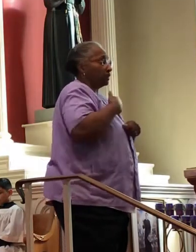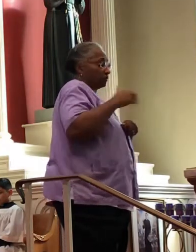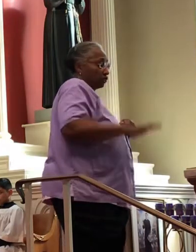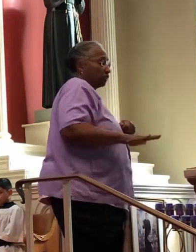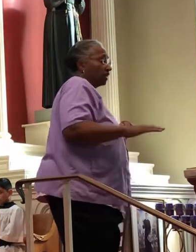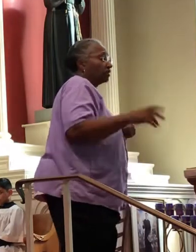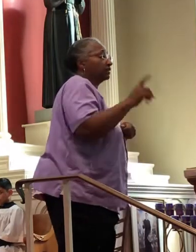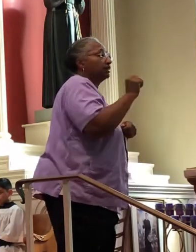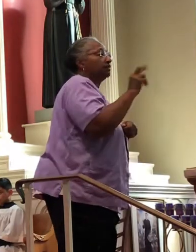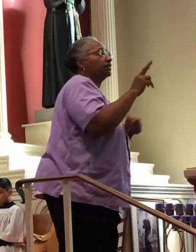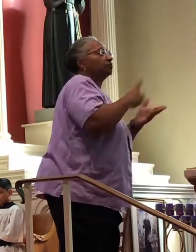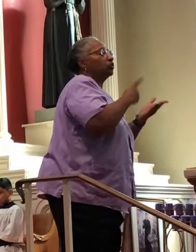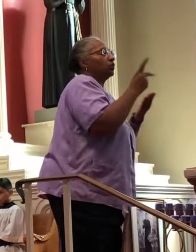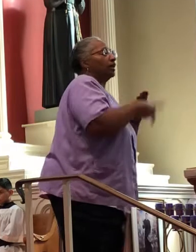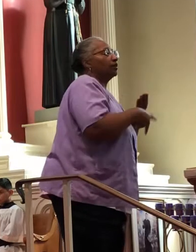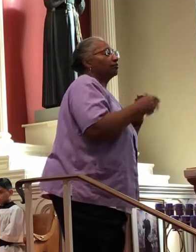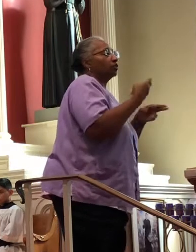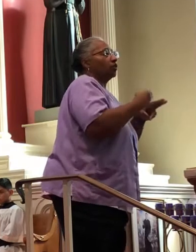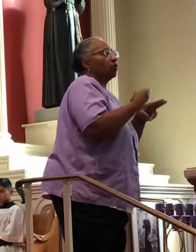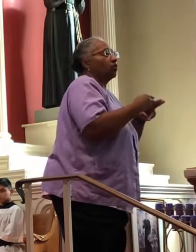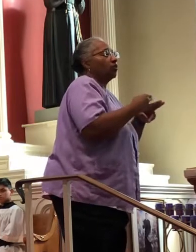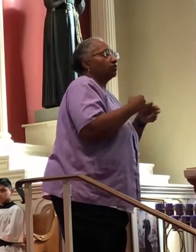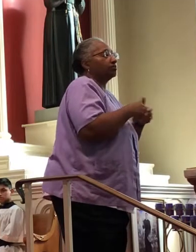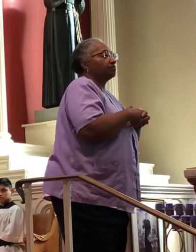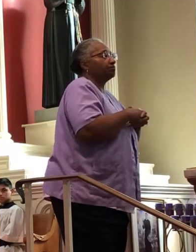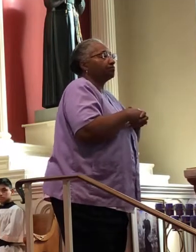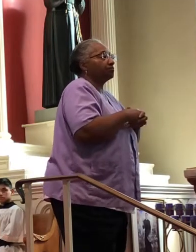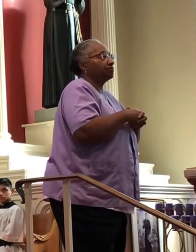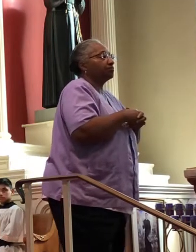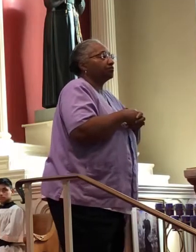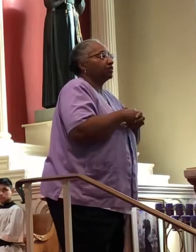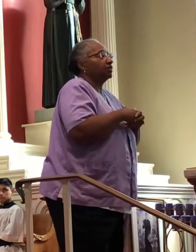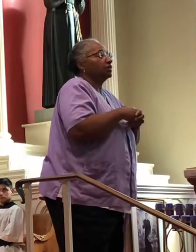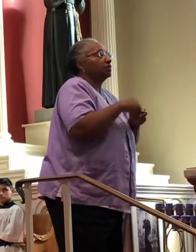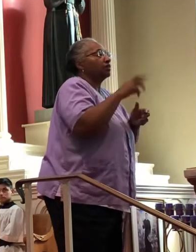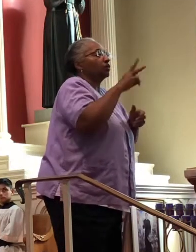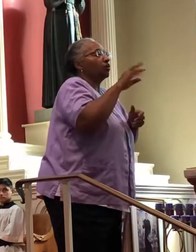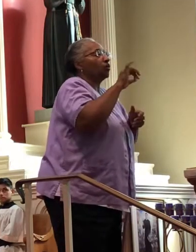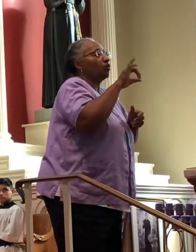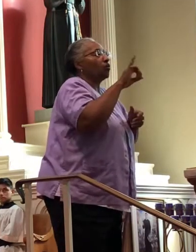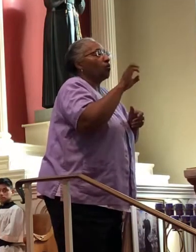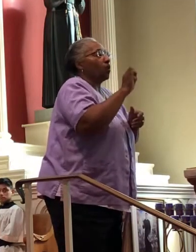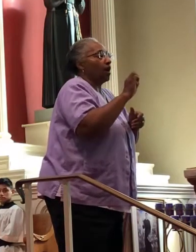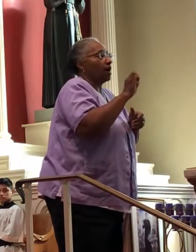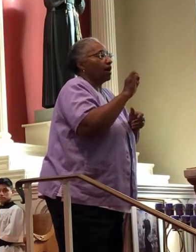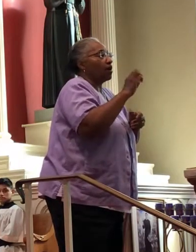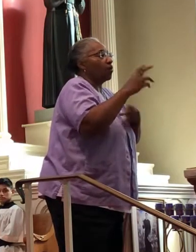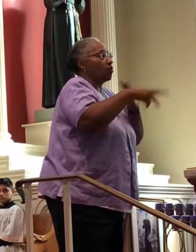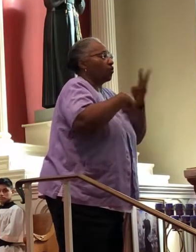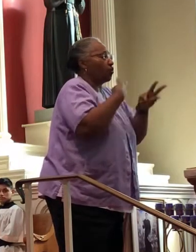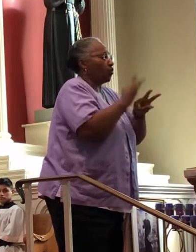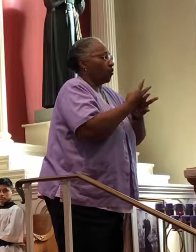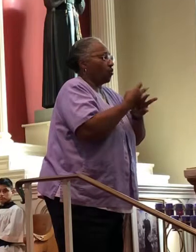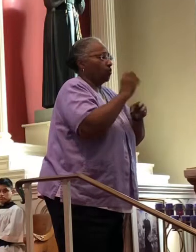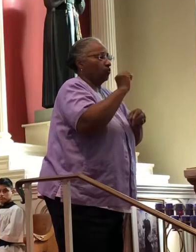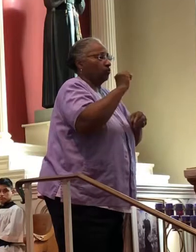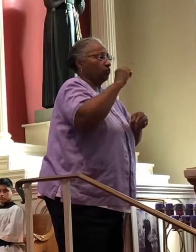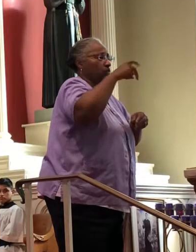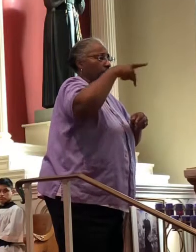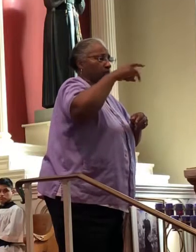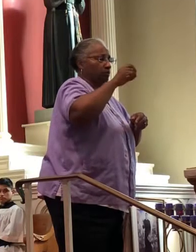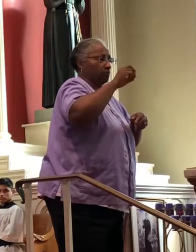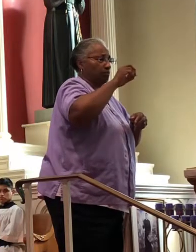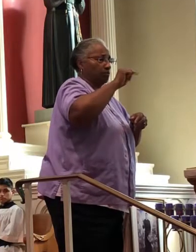program that was called The Wide World of Sports. I think it was on NBC, I believe,